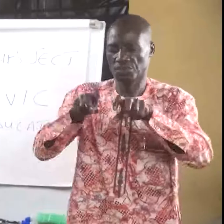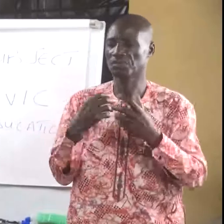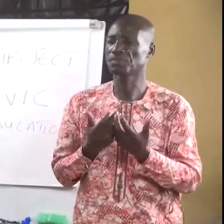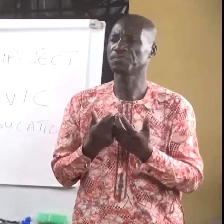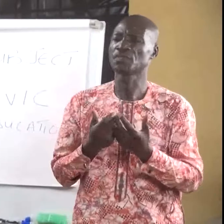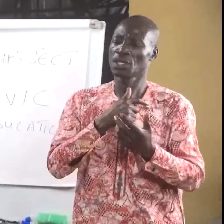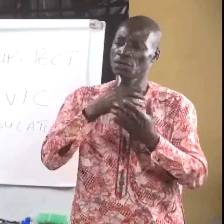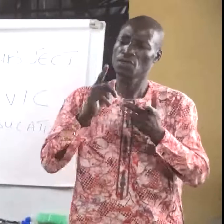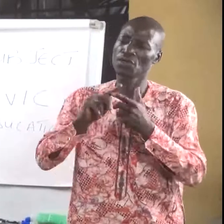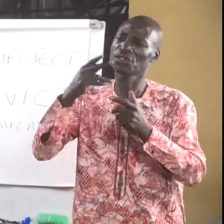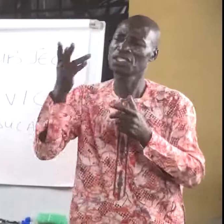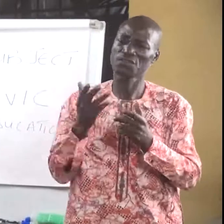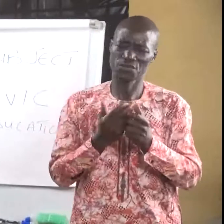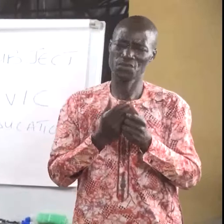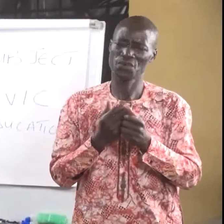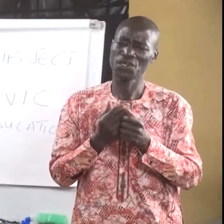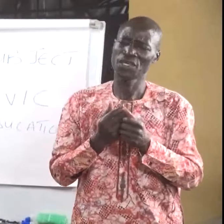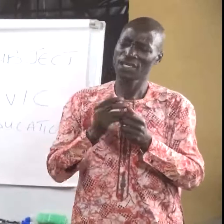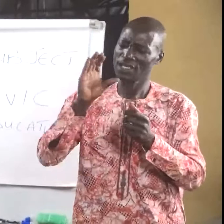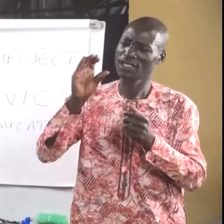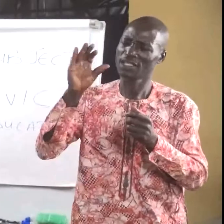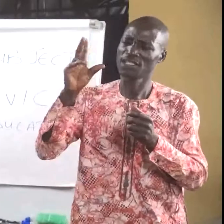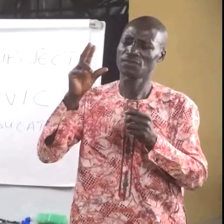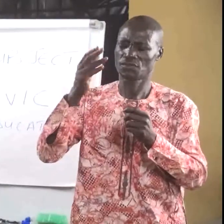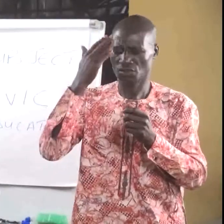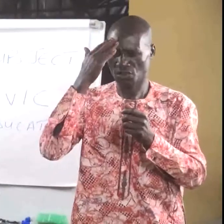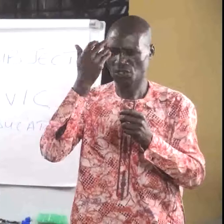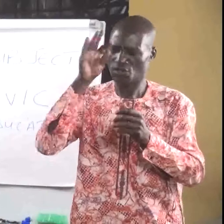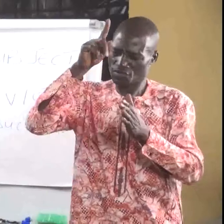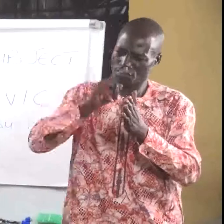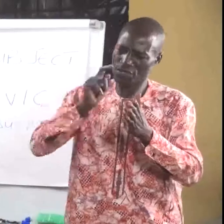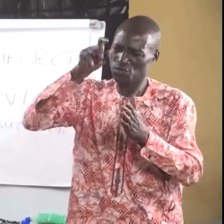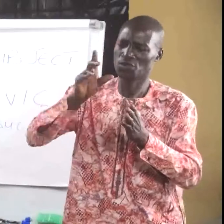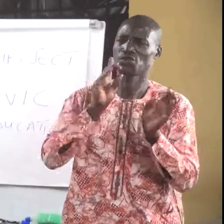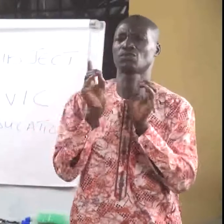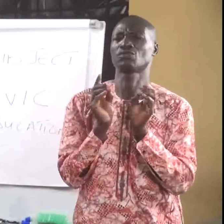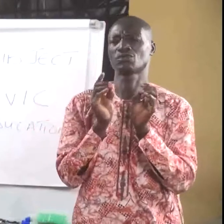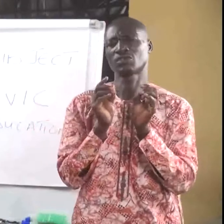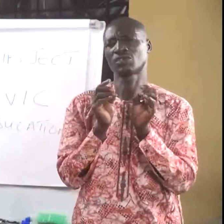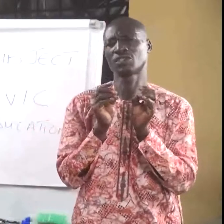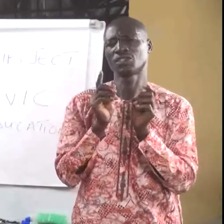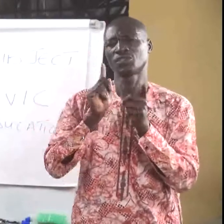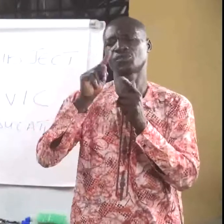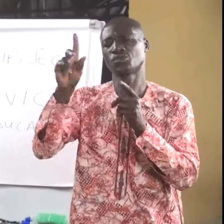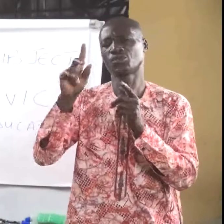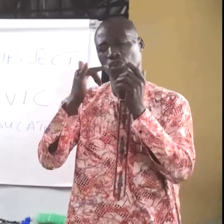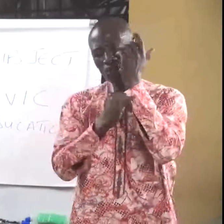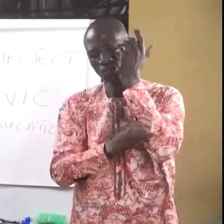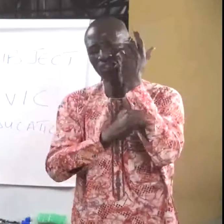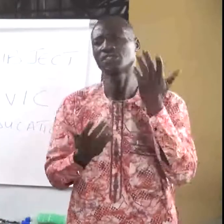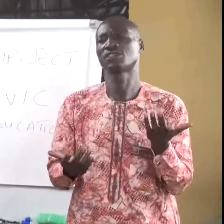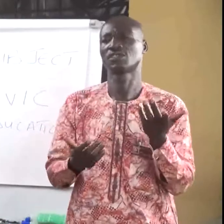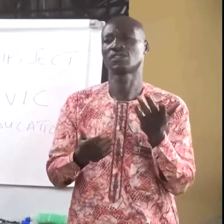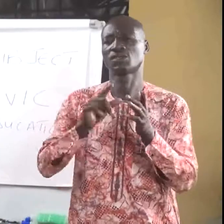We want to give you a civil knowledge of what you are supposed to do to your society, what